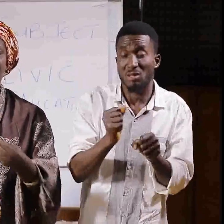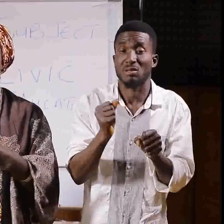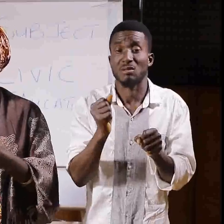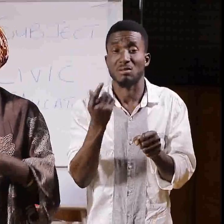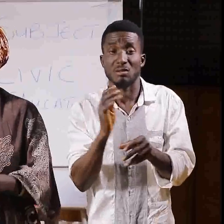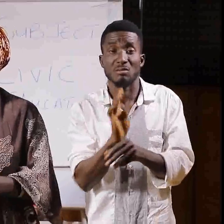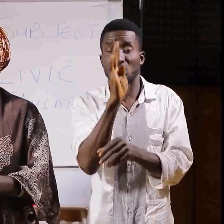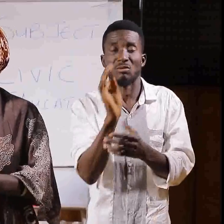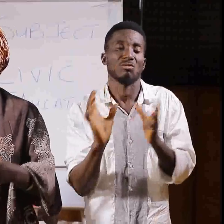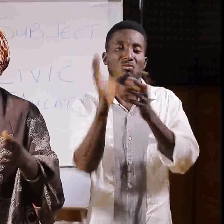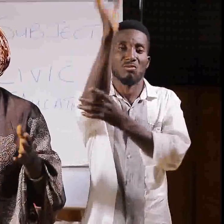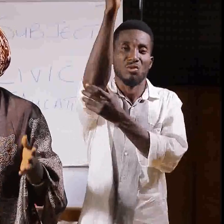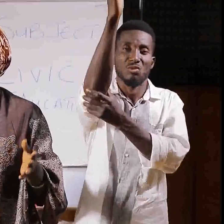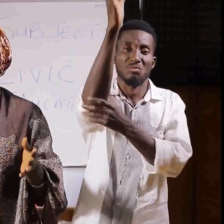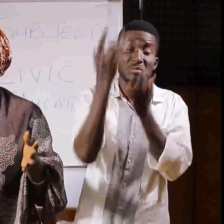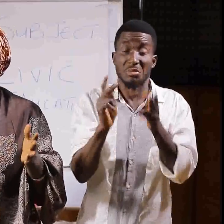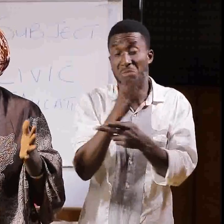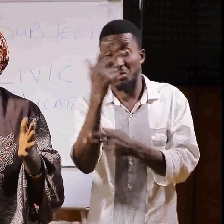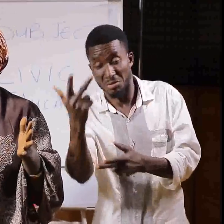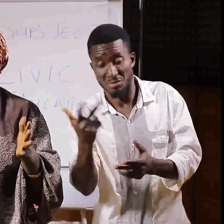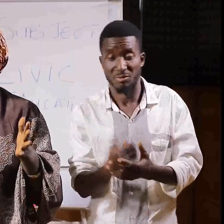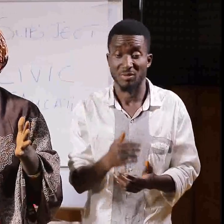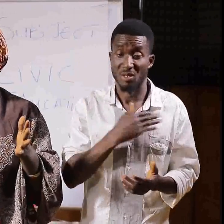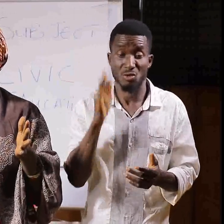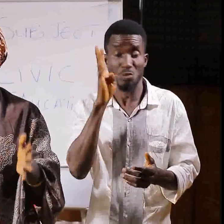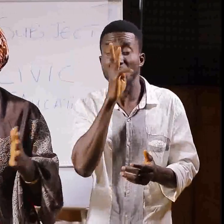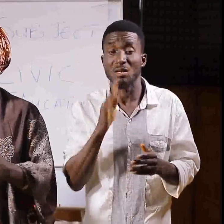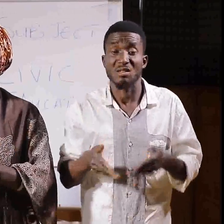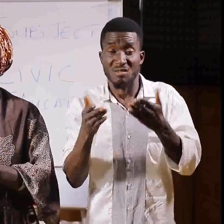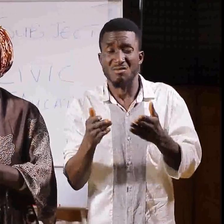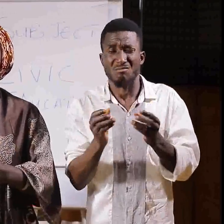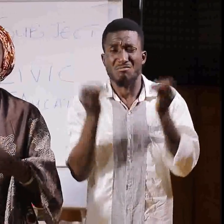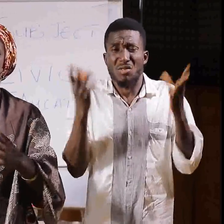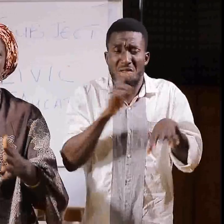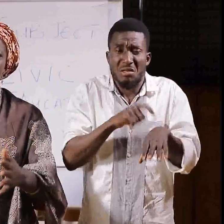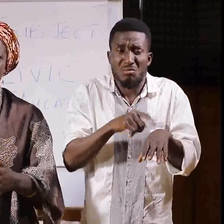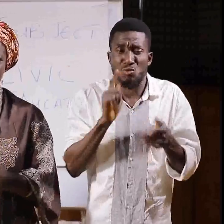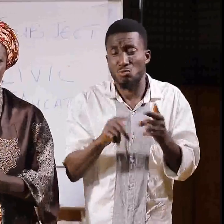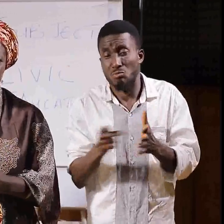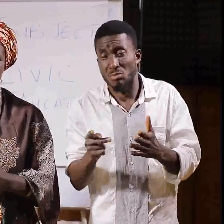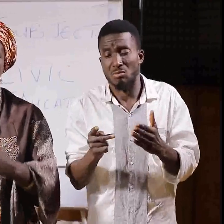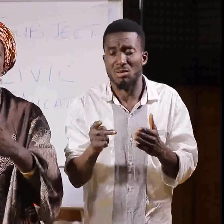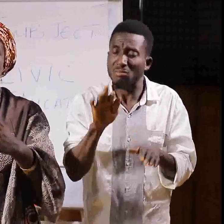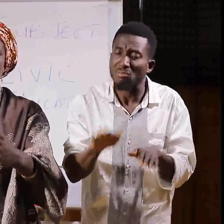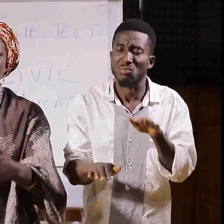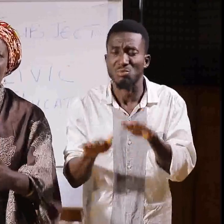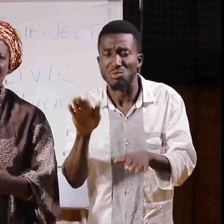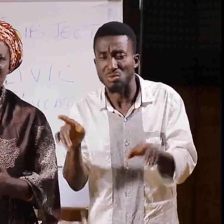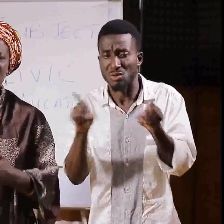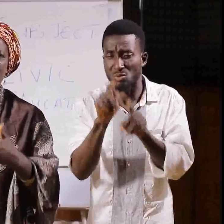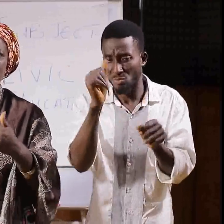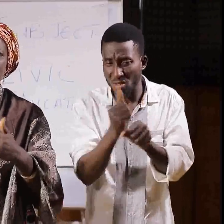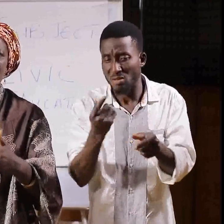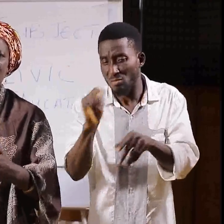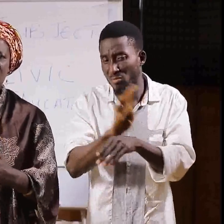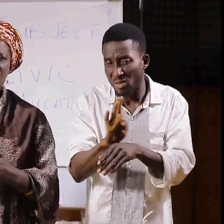even say ×3, and you'll be given enough time to pay gradually. As you make the